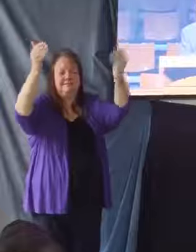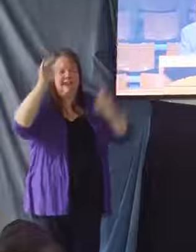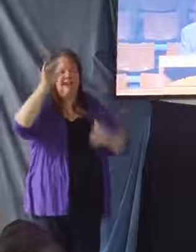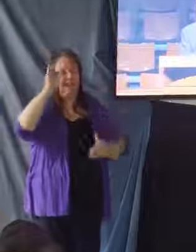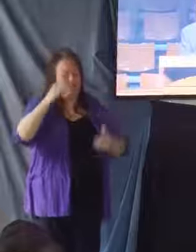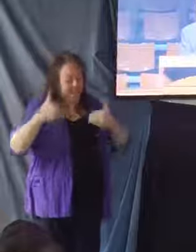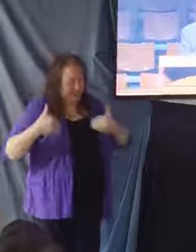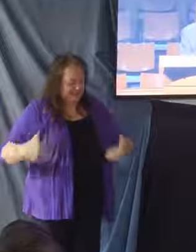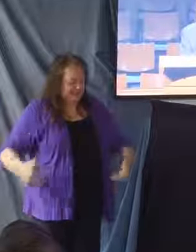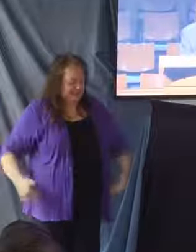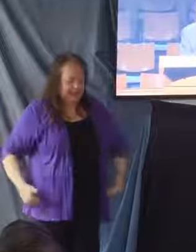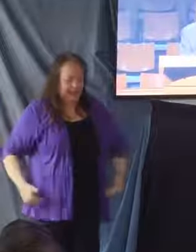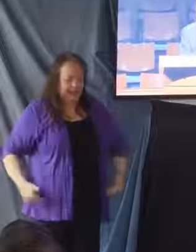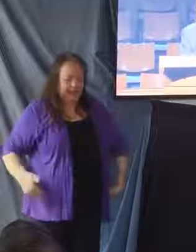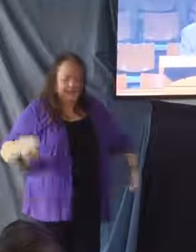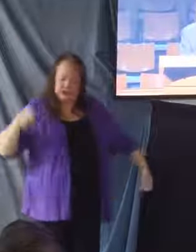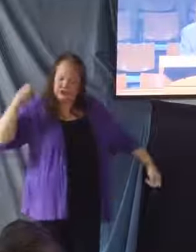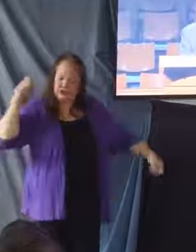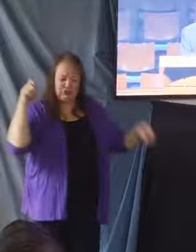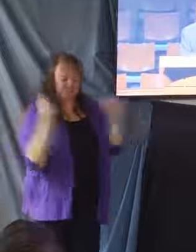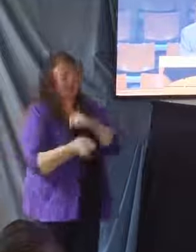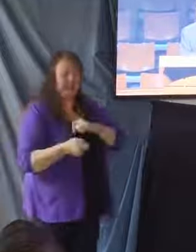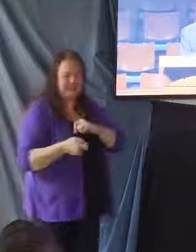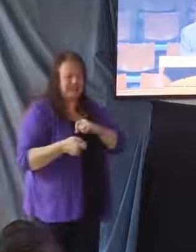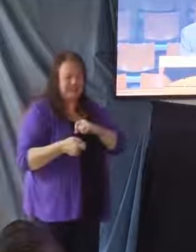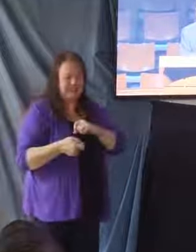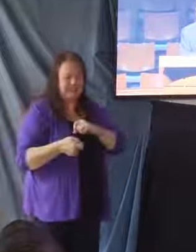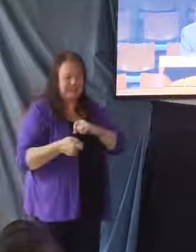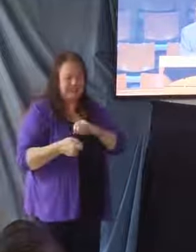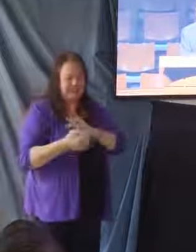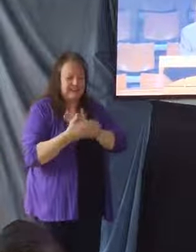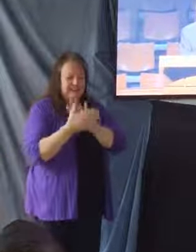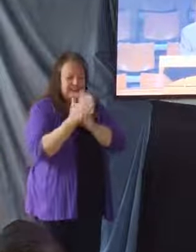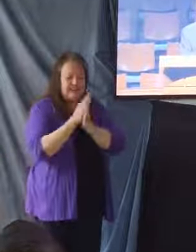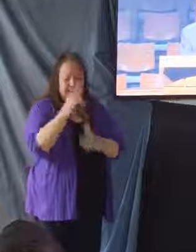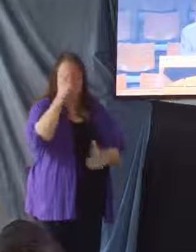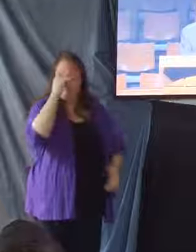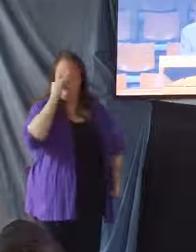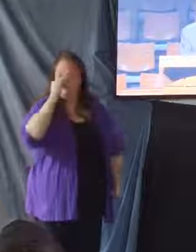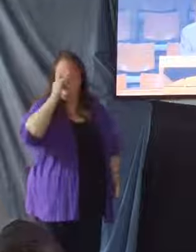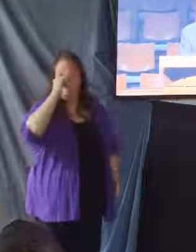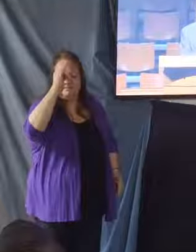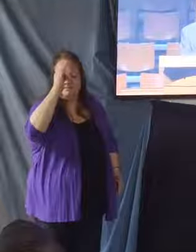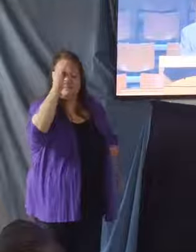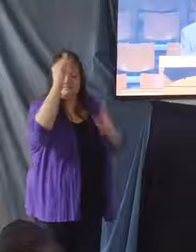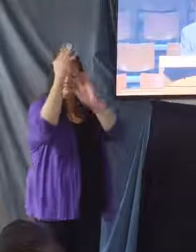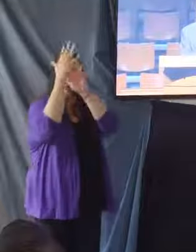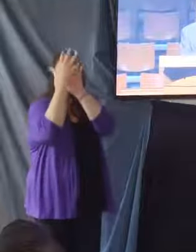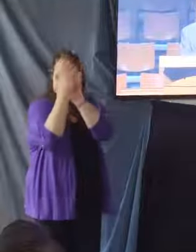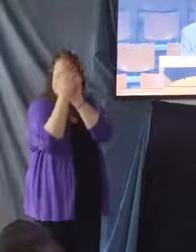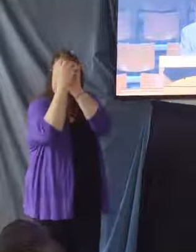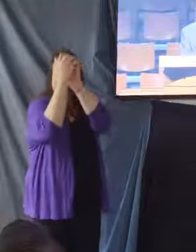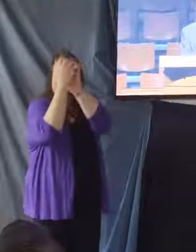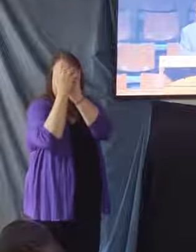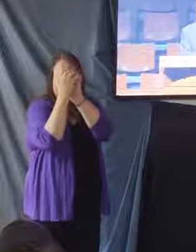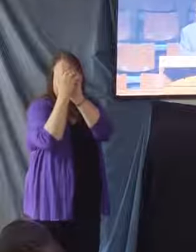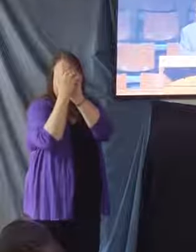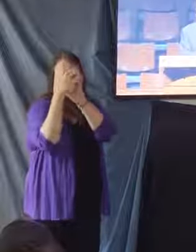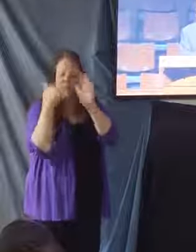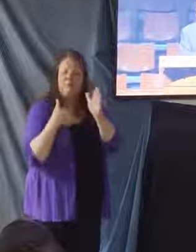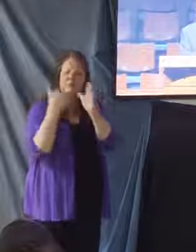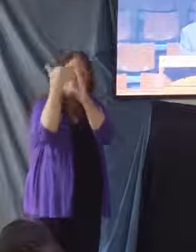These mortal bodies will be transformed into immortality. we will